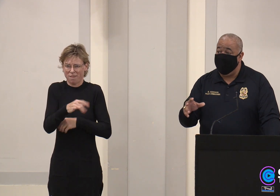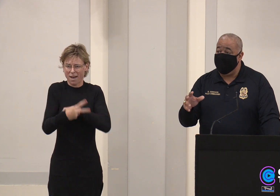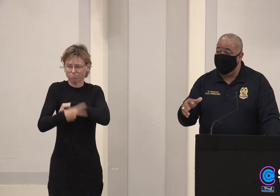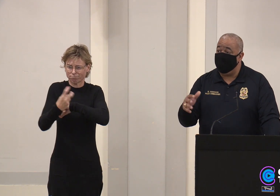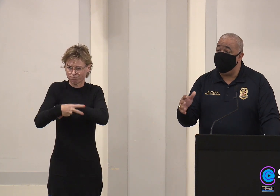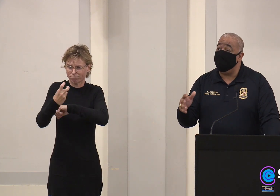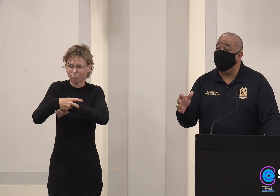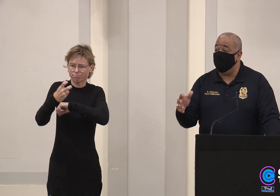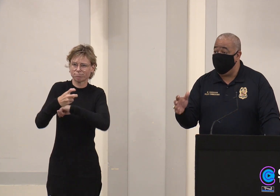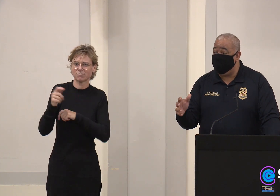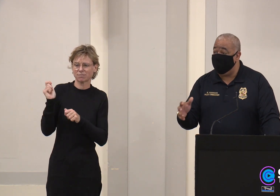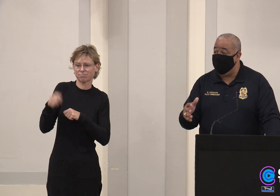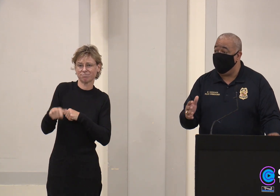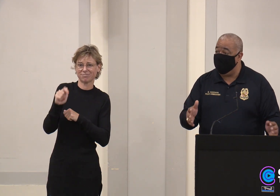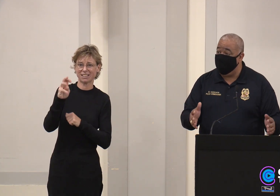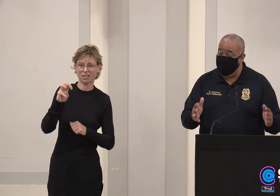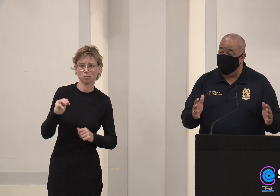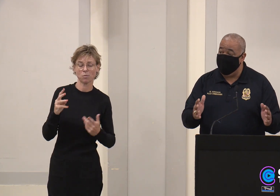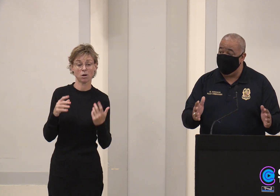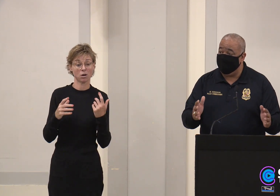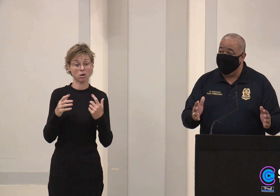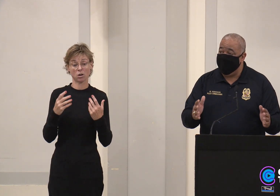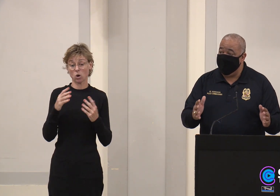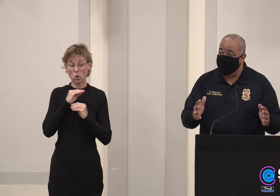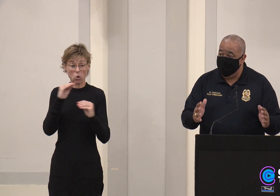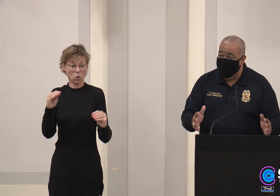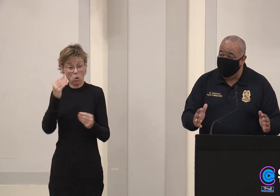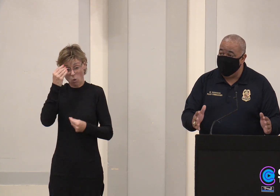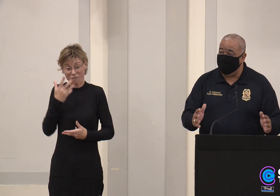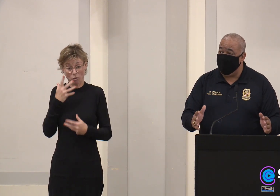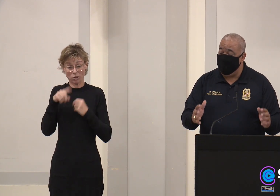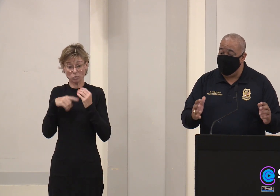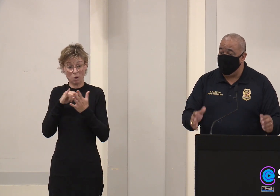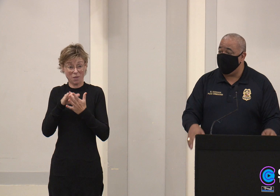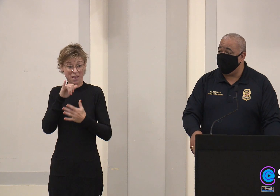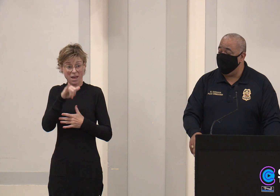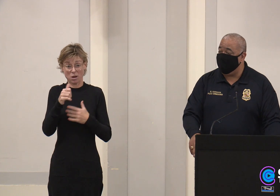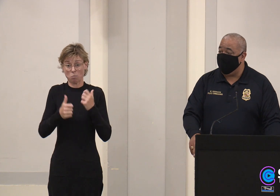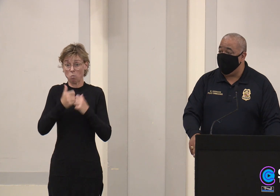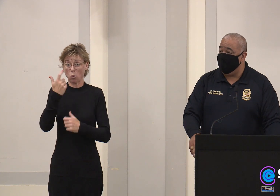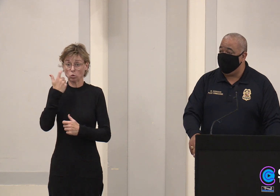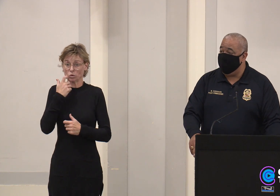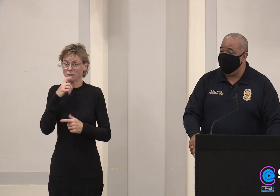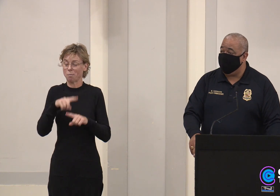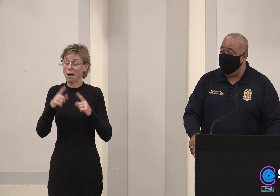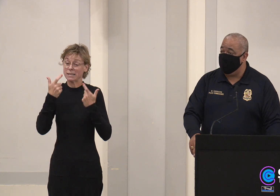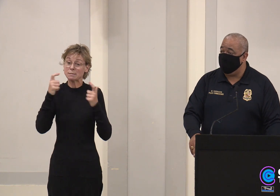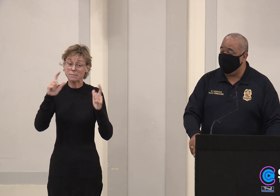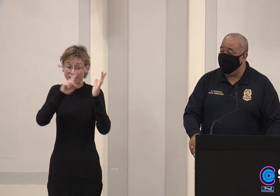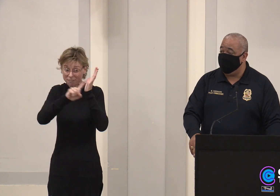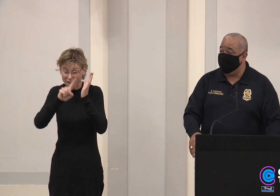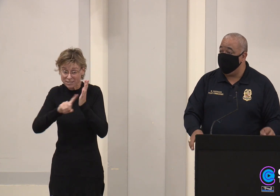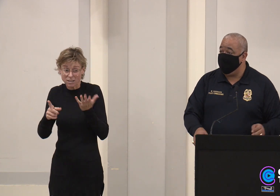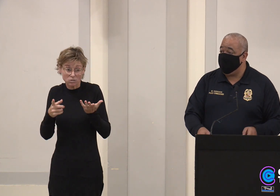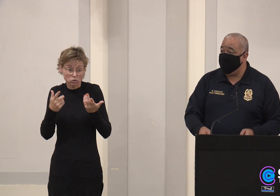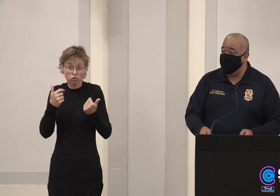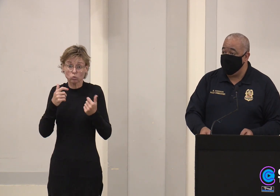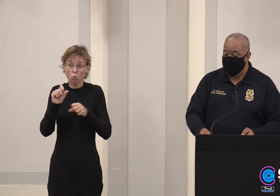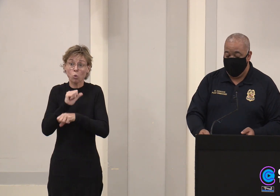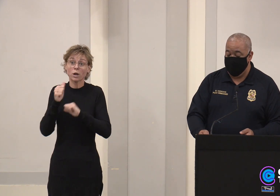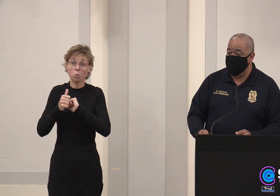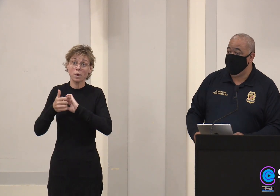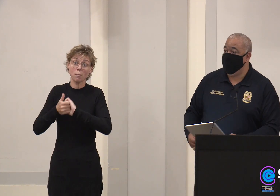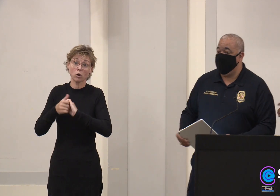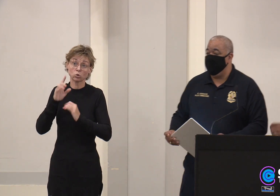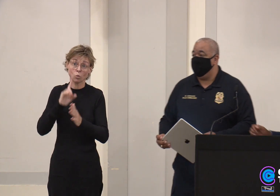no update into the most recent theft other than we know that it's being investigated and we're working with our partners to identify who was responsible.